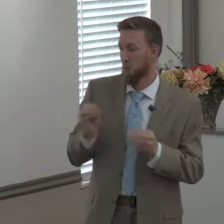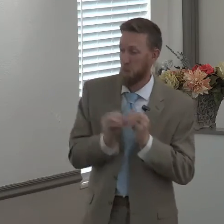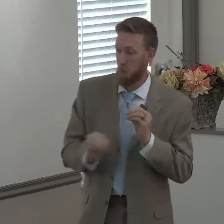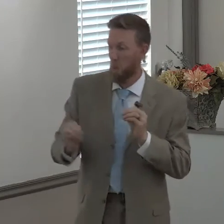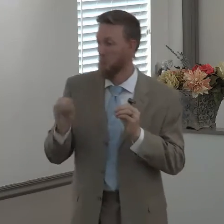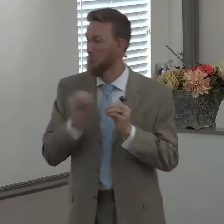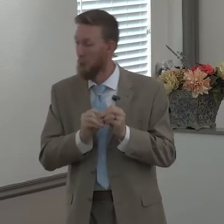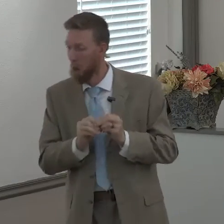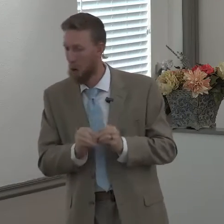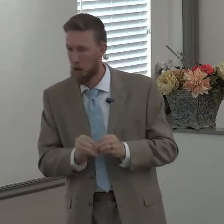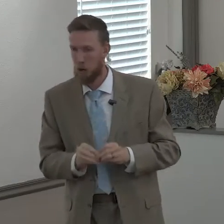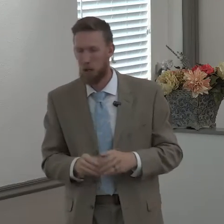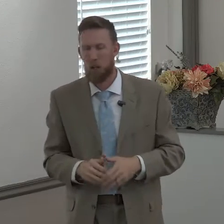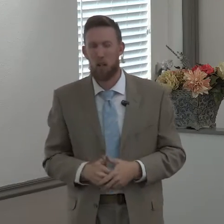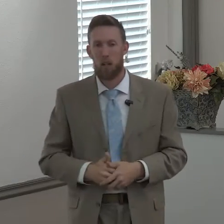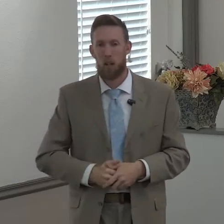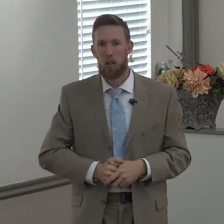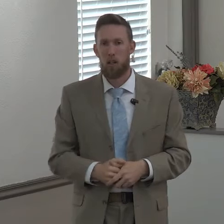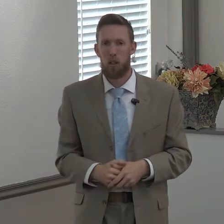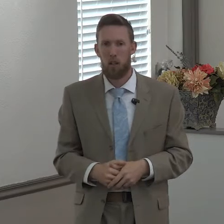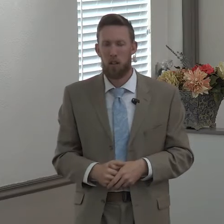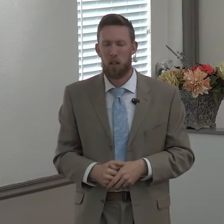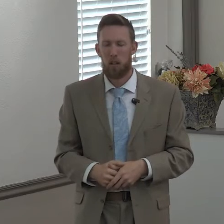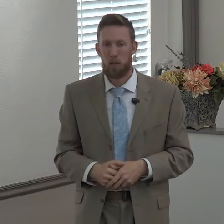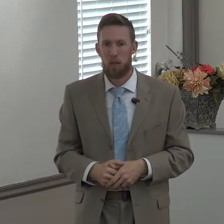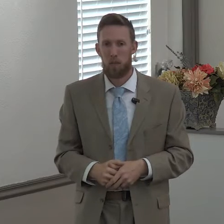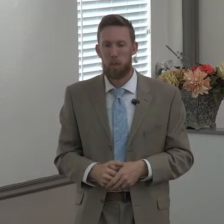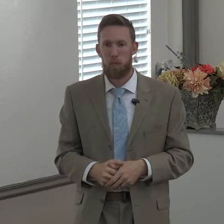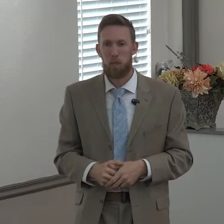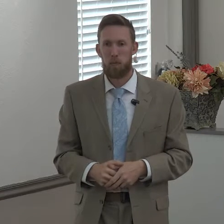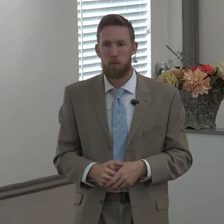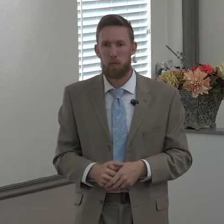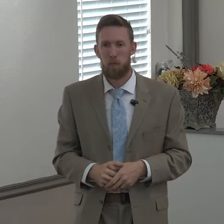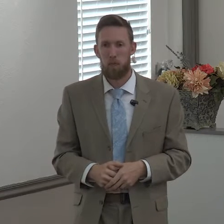one? And that happens in churches today.